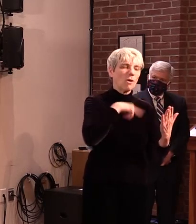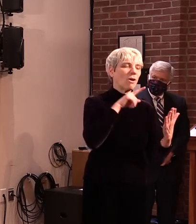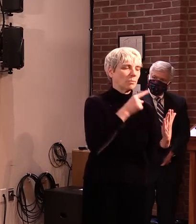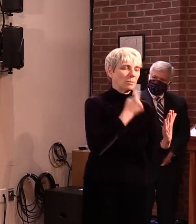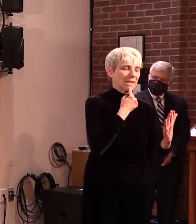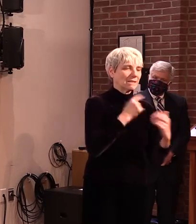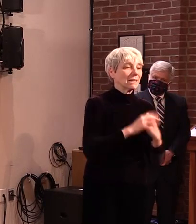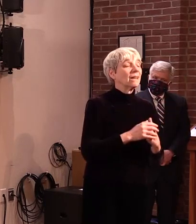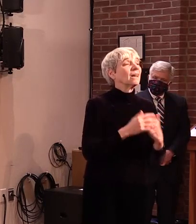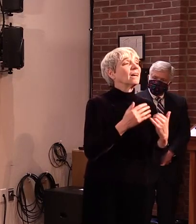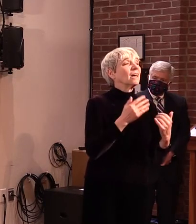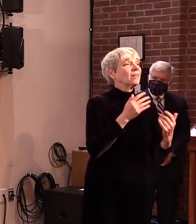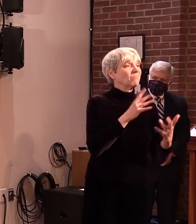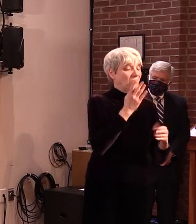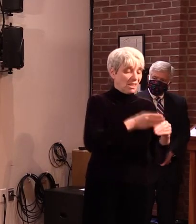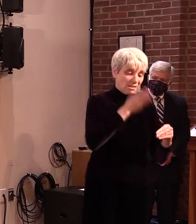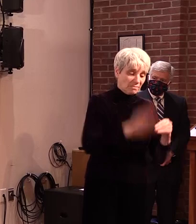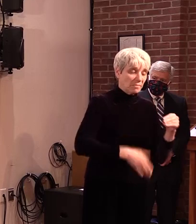Levine.